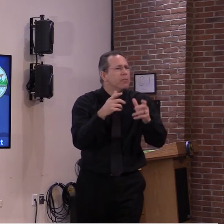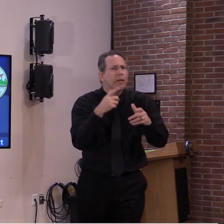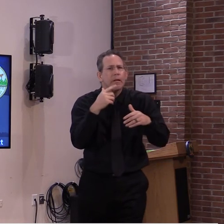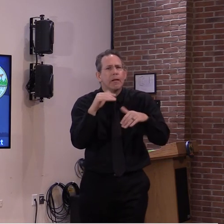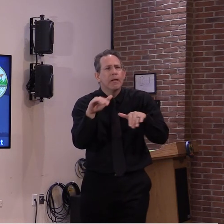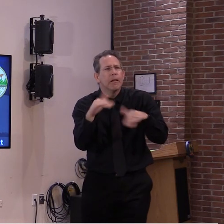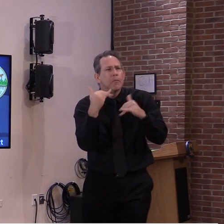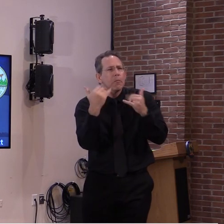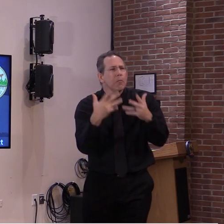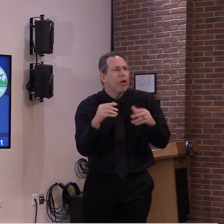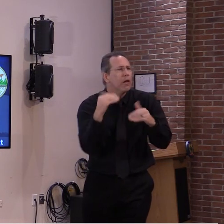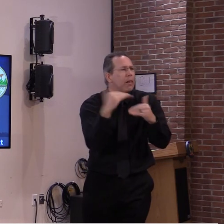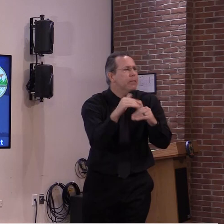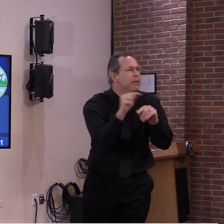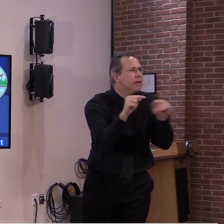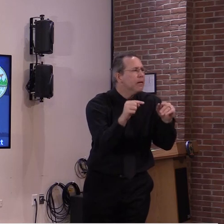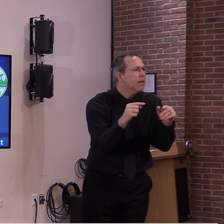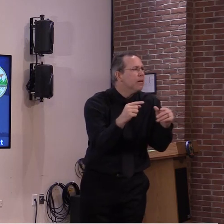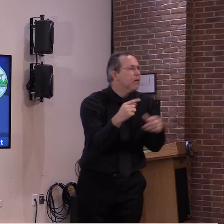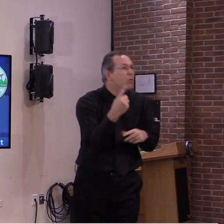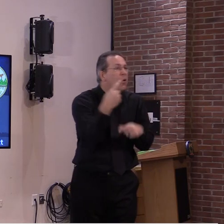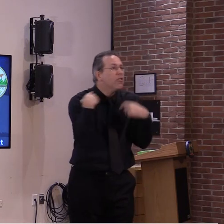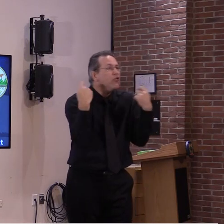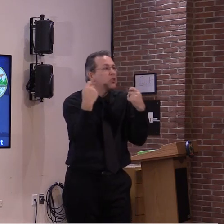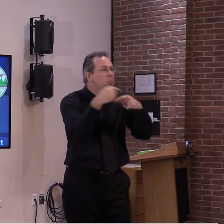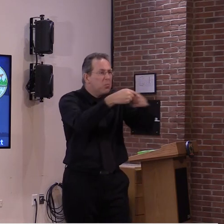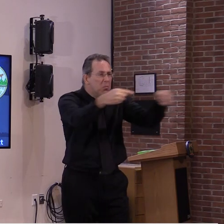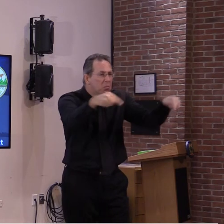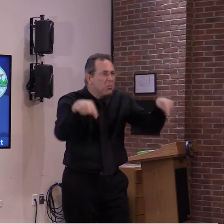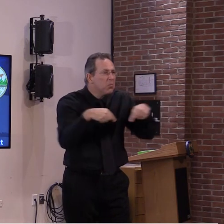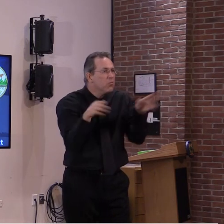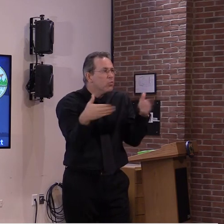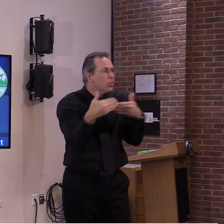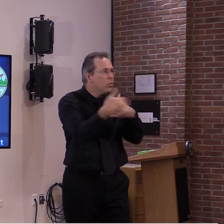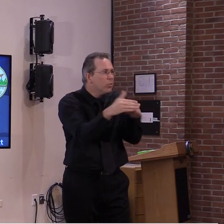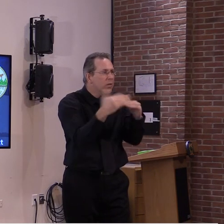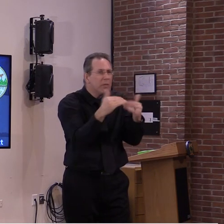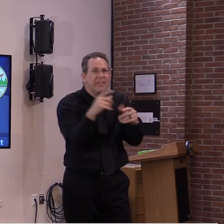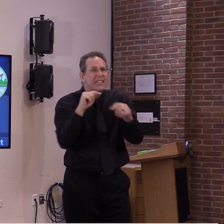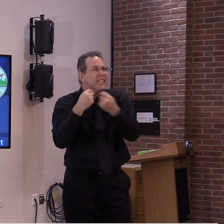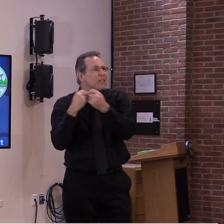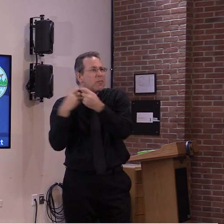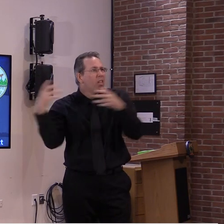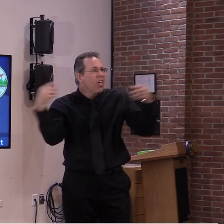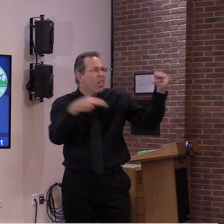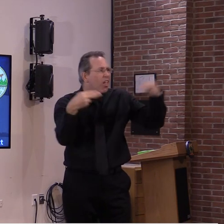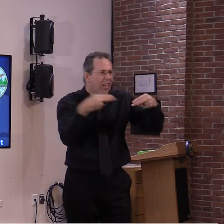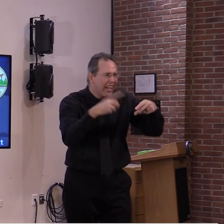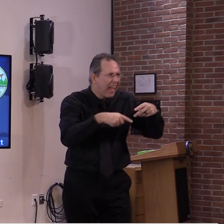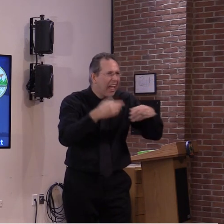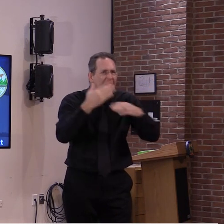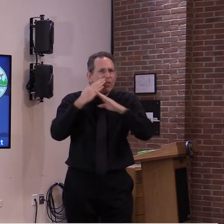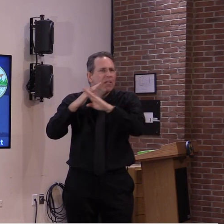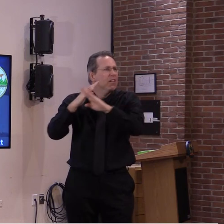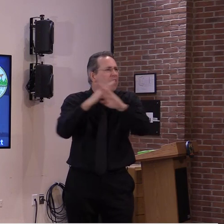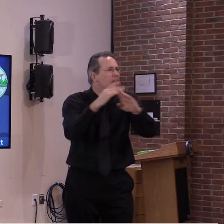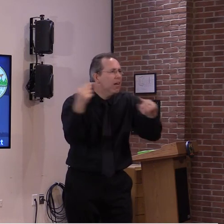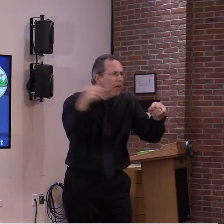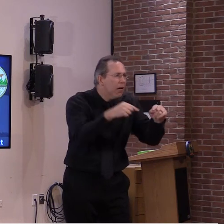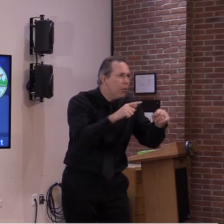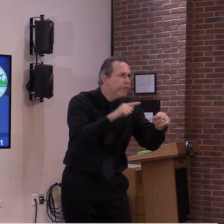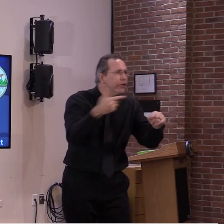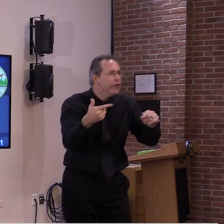to practice, and they're concerned that these limitations on participants could end up negating the intended boost to students' mental